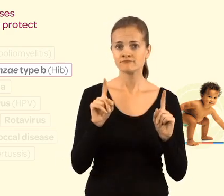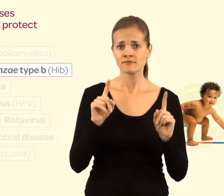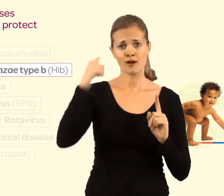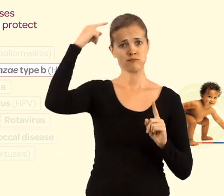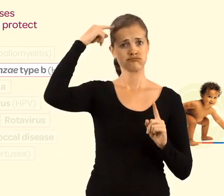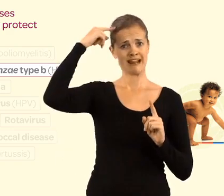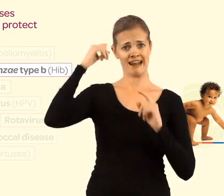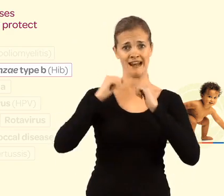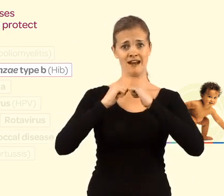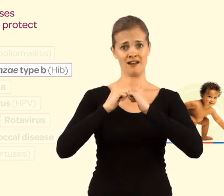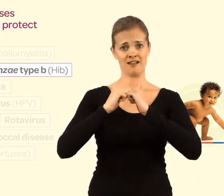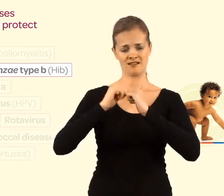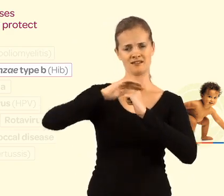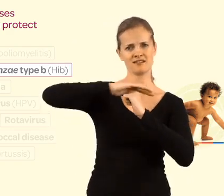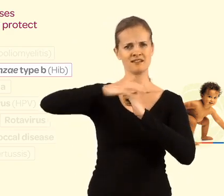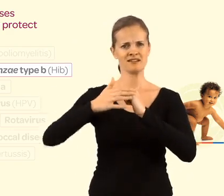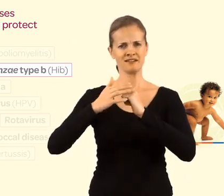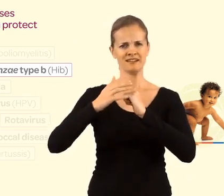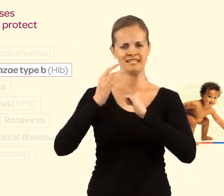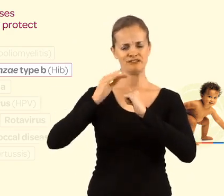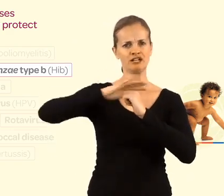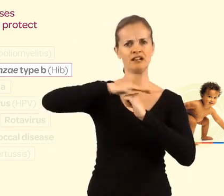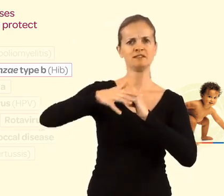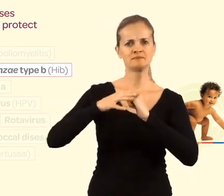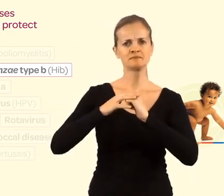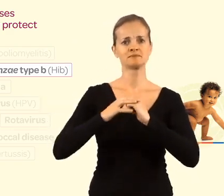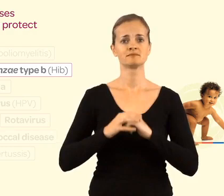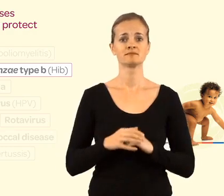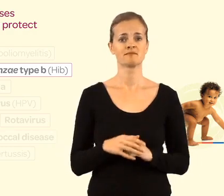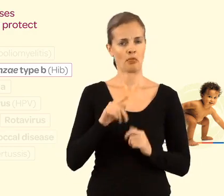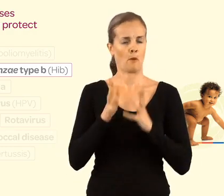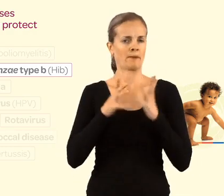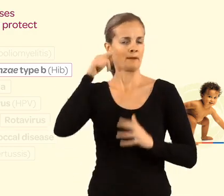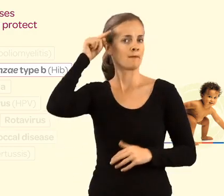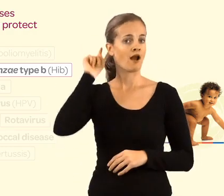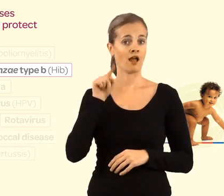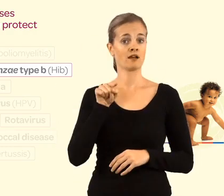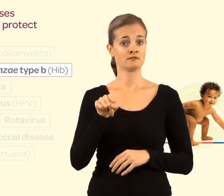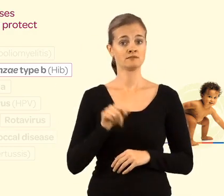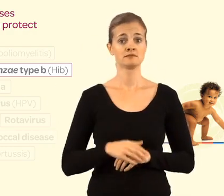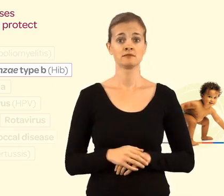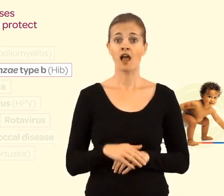brain, and epiglottitis, which is swelling in the throat that blocks the breathing passages.